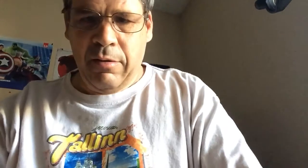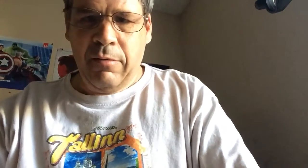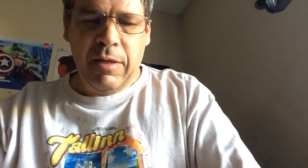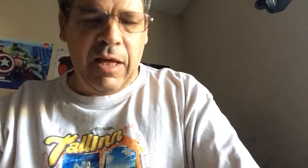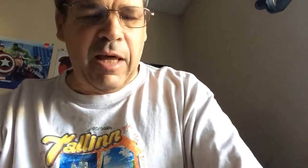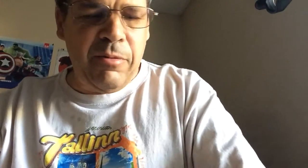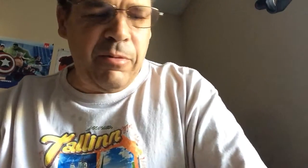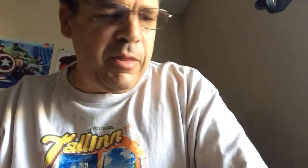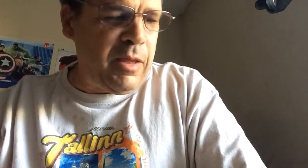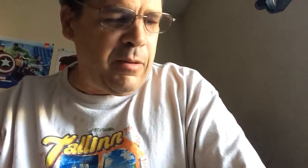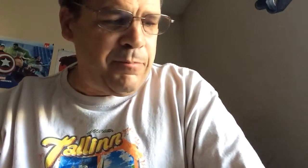And